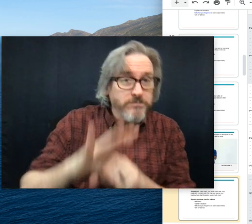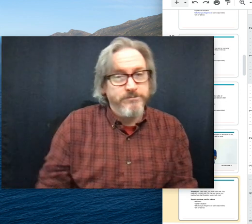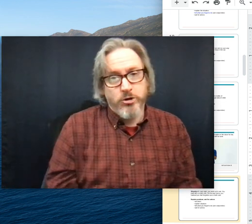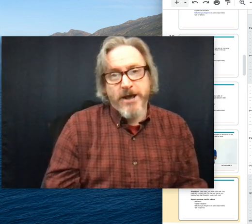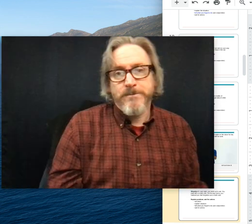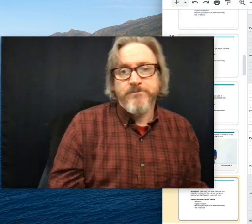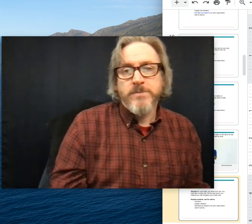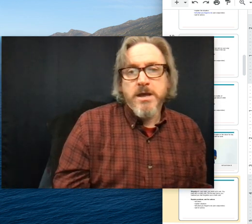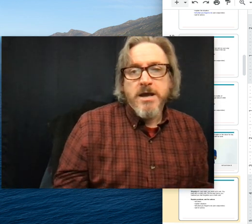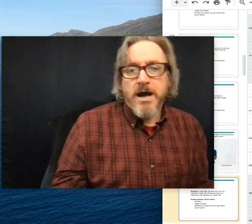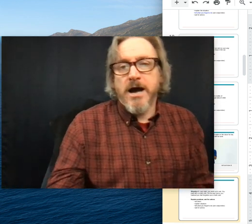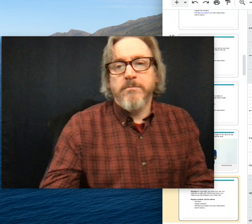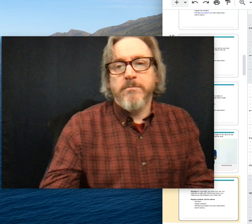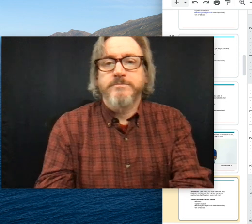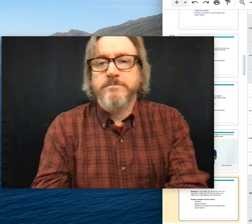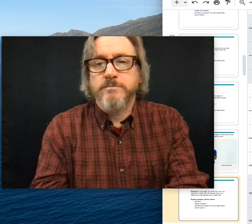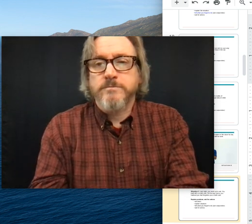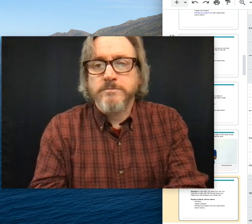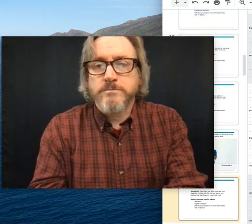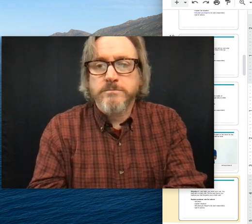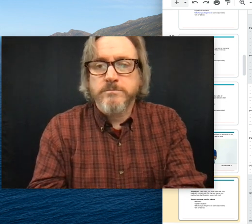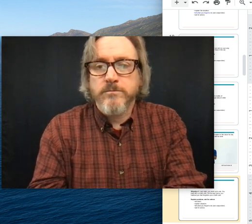poop. Okay.